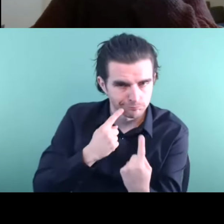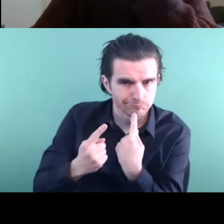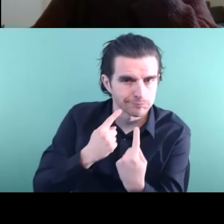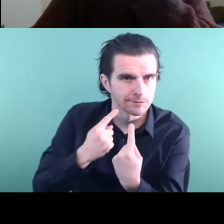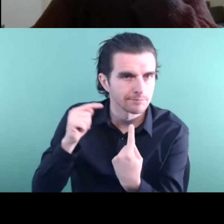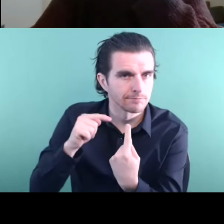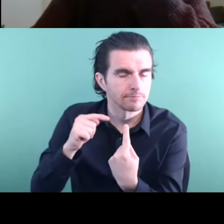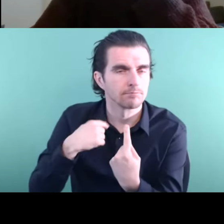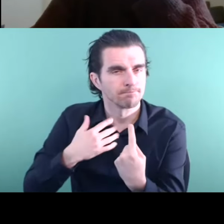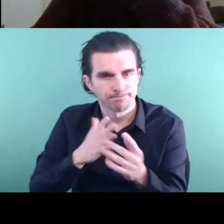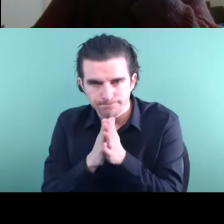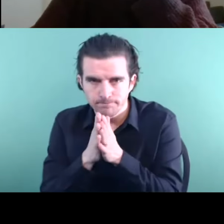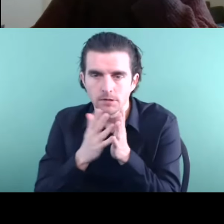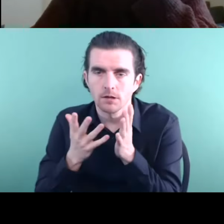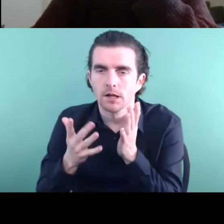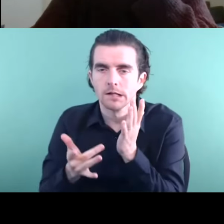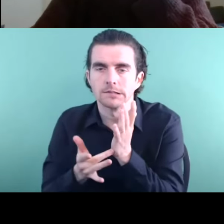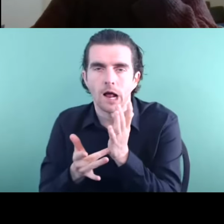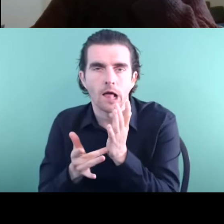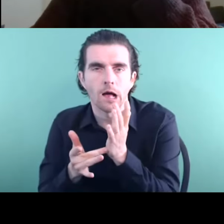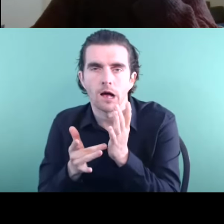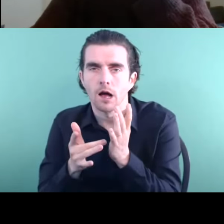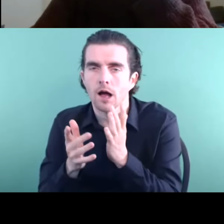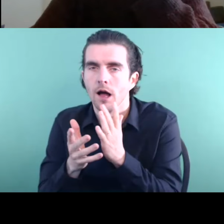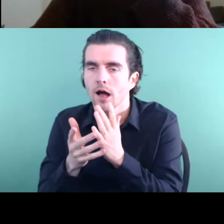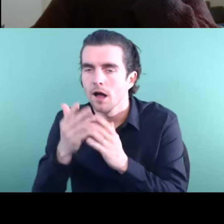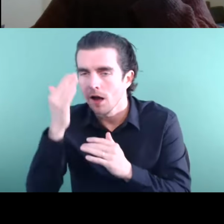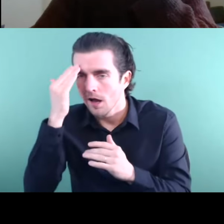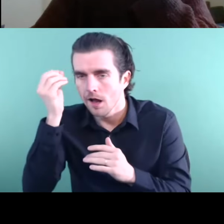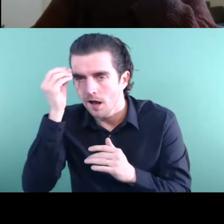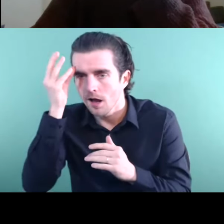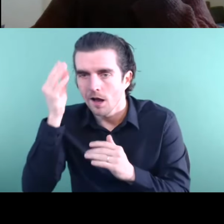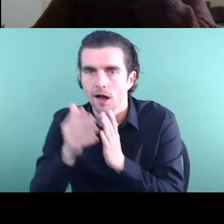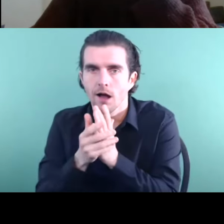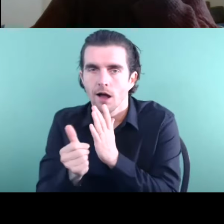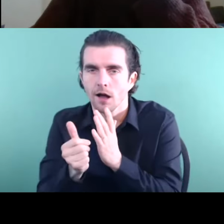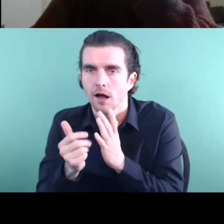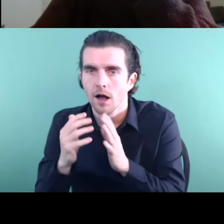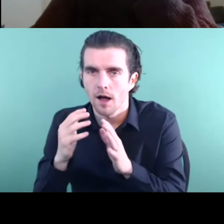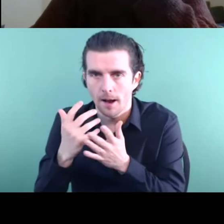along. But it also assumes a certain relation of trust and of collaboration.